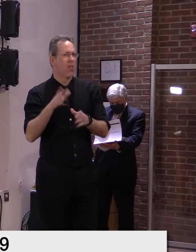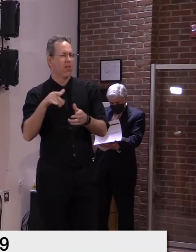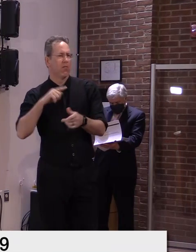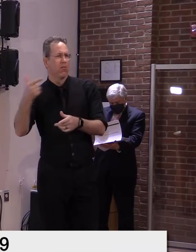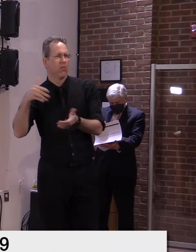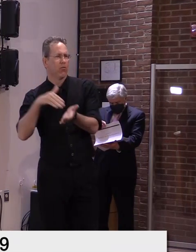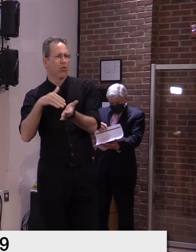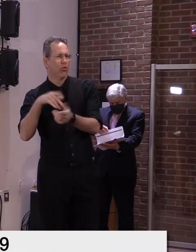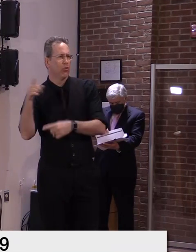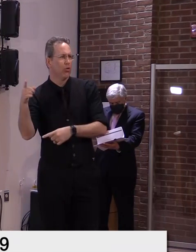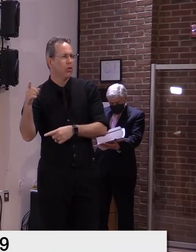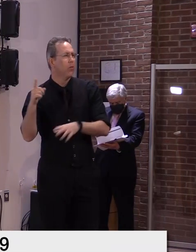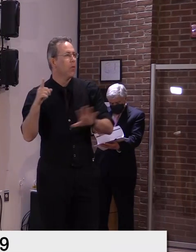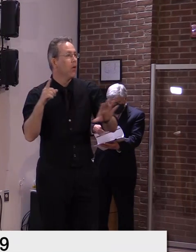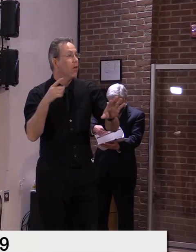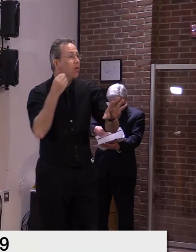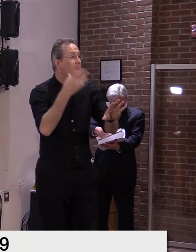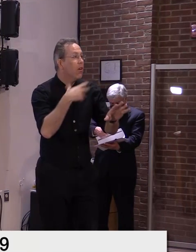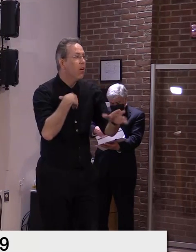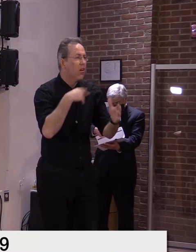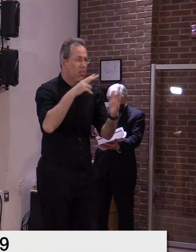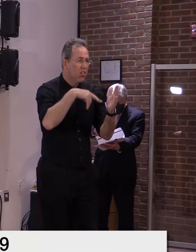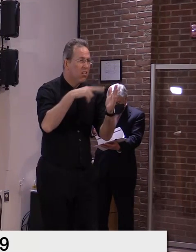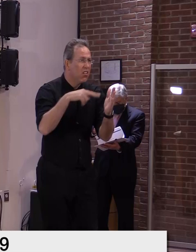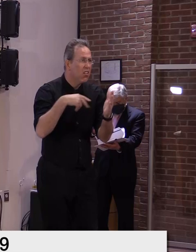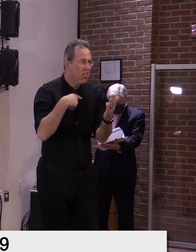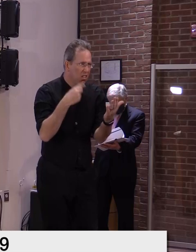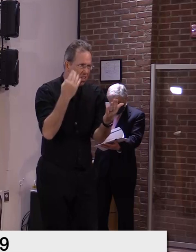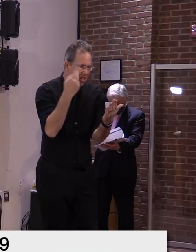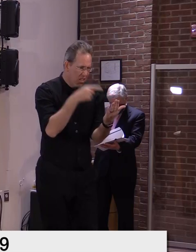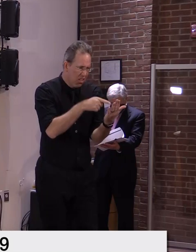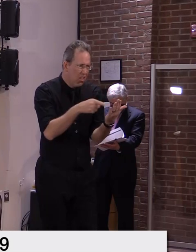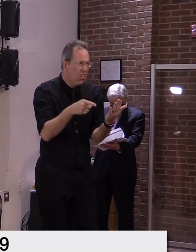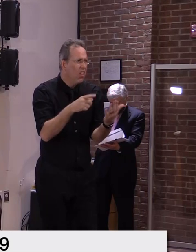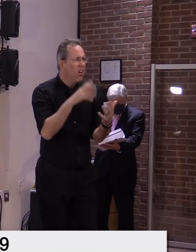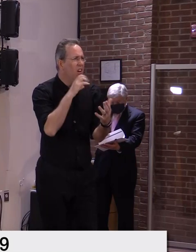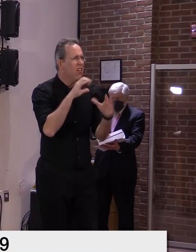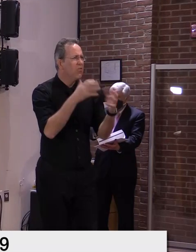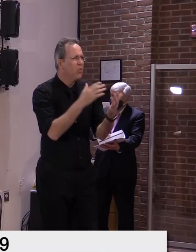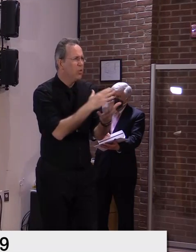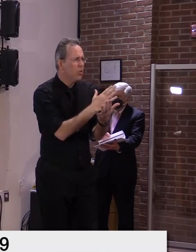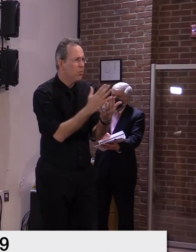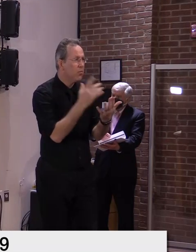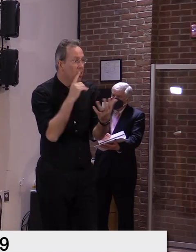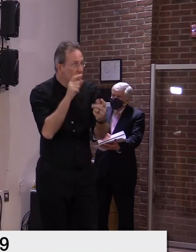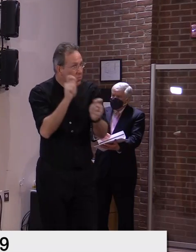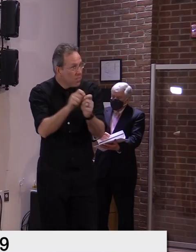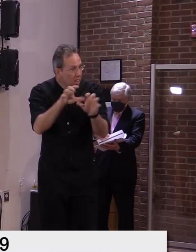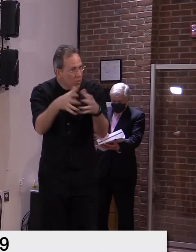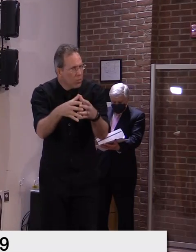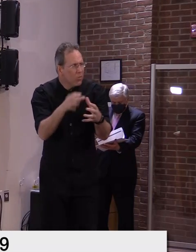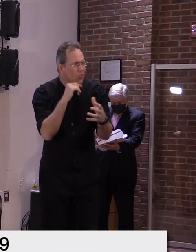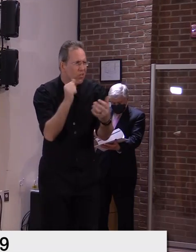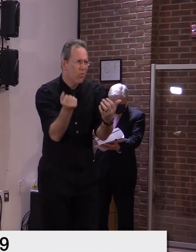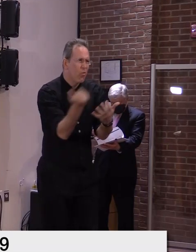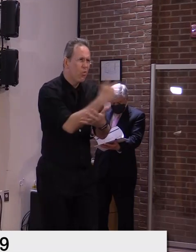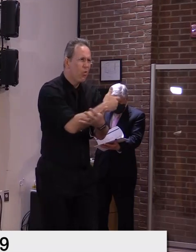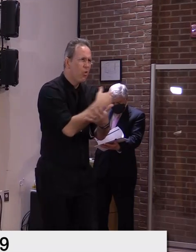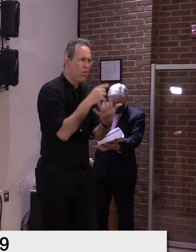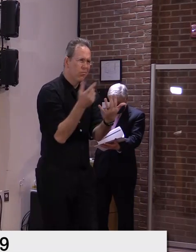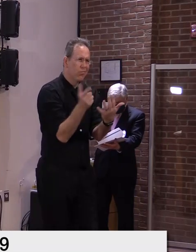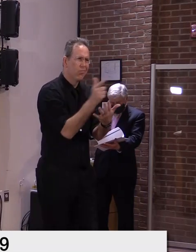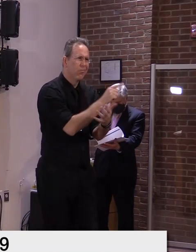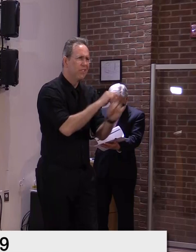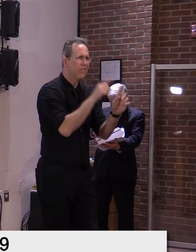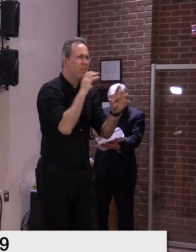that goes back to, you know, I don't believe this is being spread within some of the businesses that I'm seeing or the entities